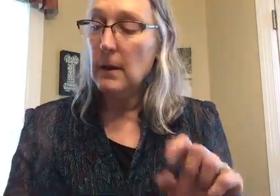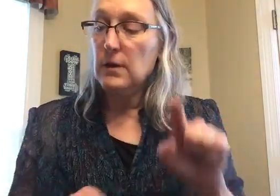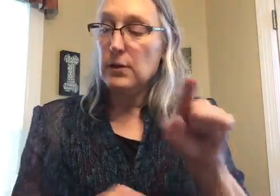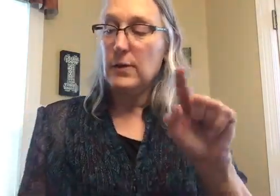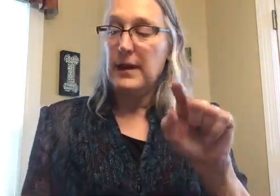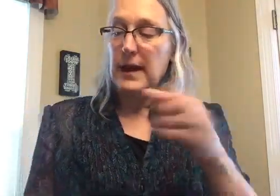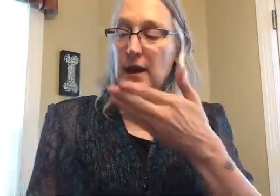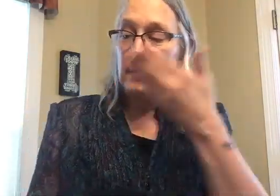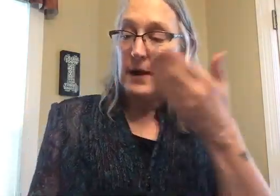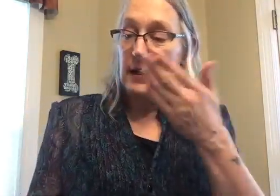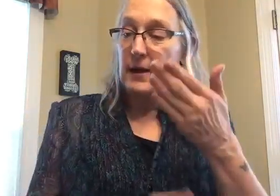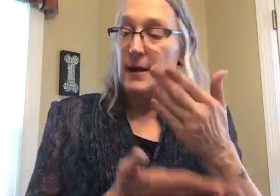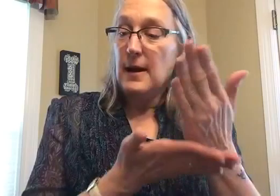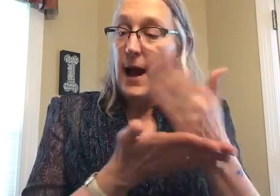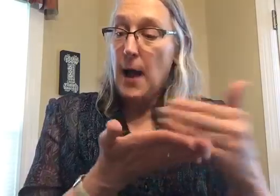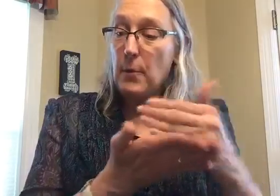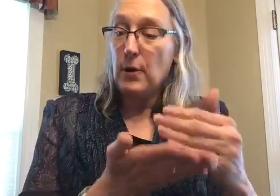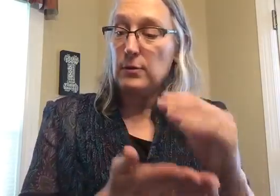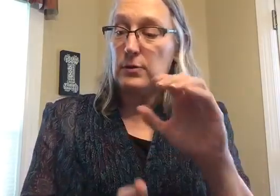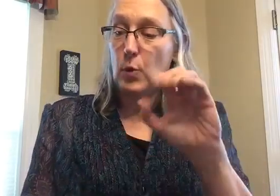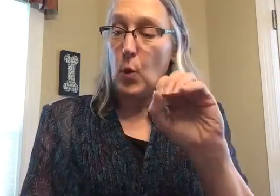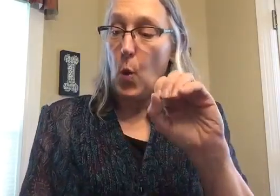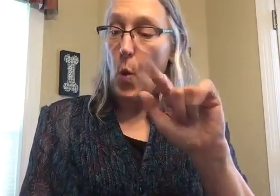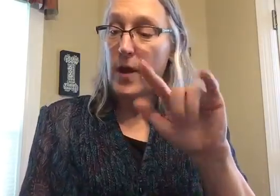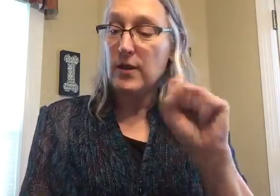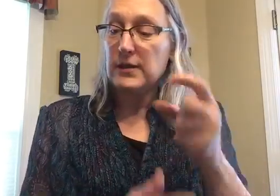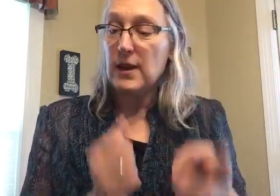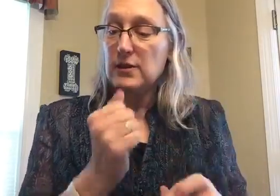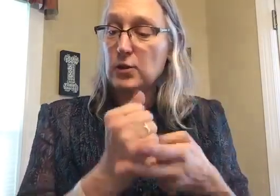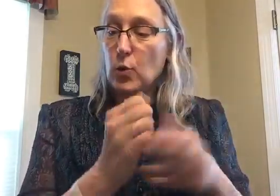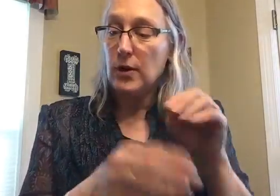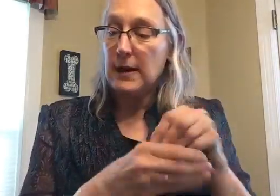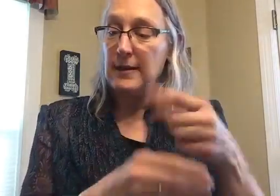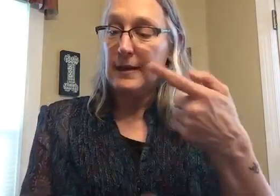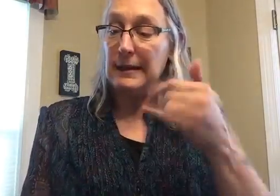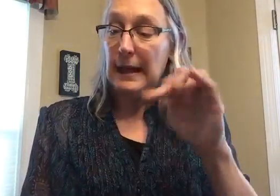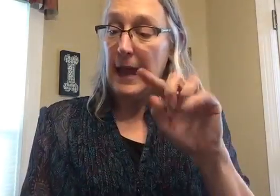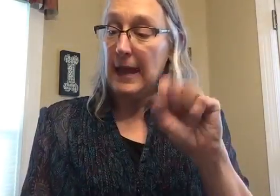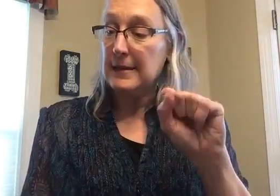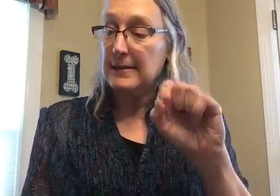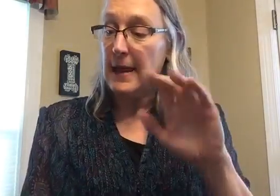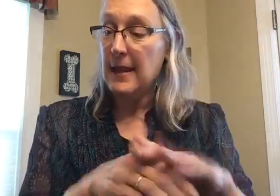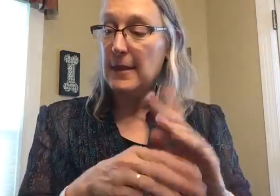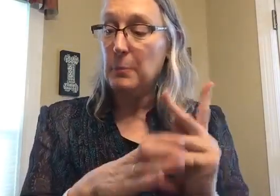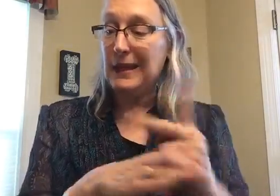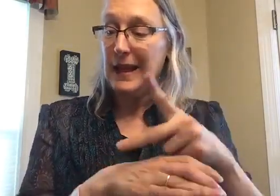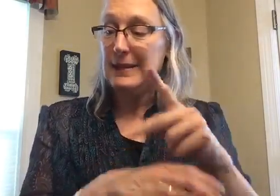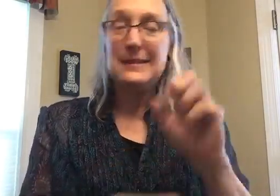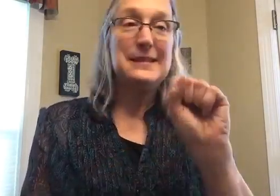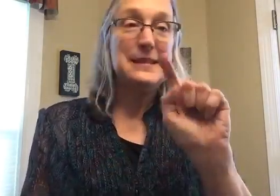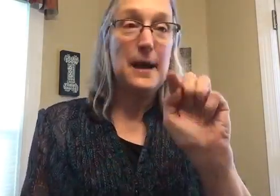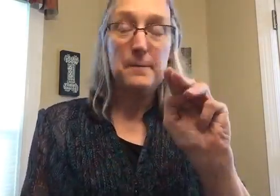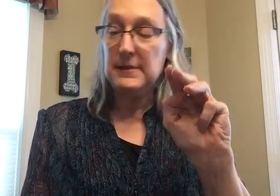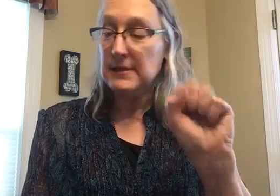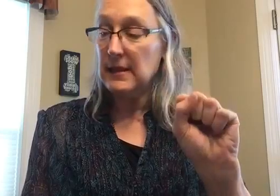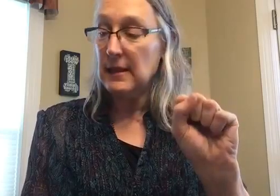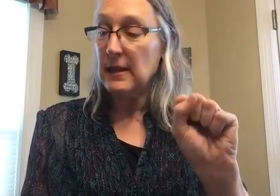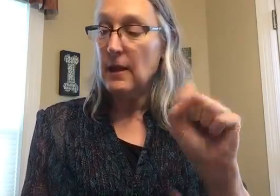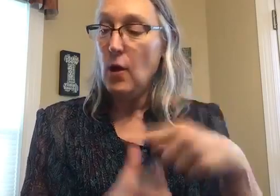So the aromatic compounds or oils are stored in the glands on the plant stems or